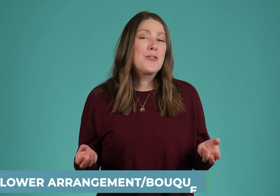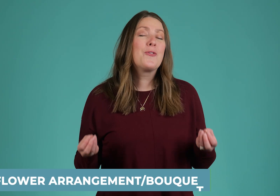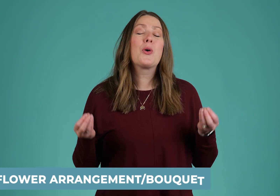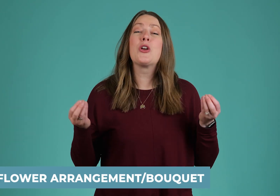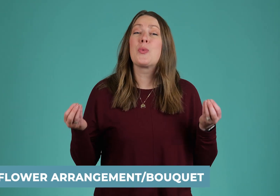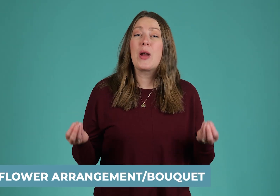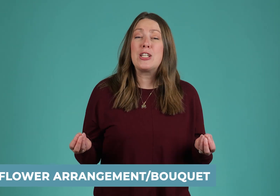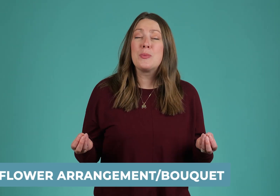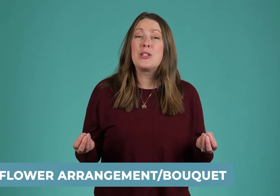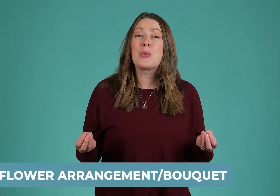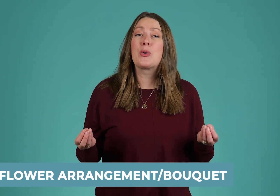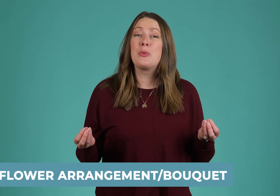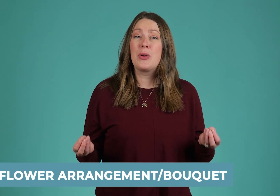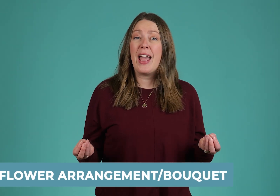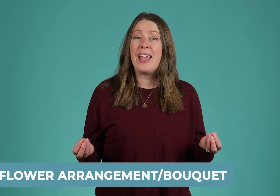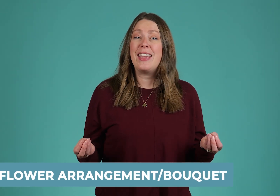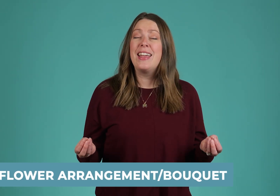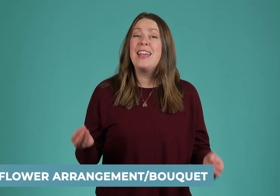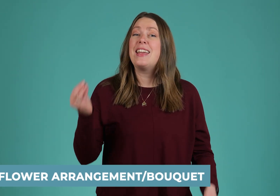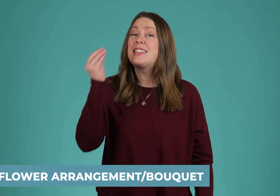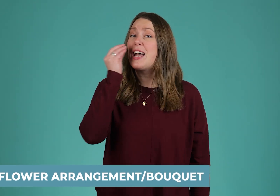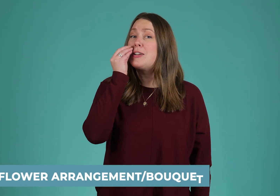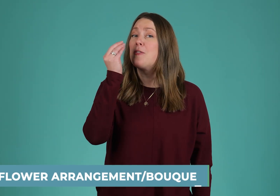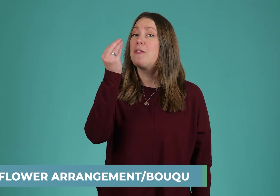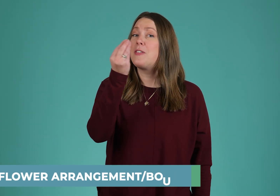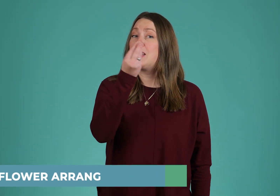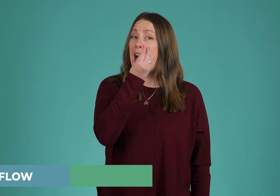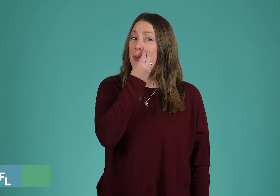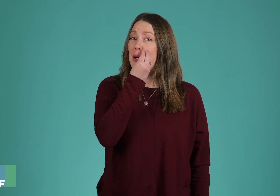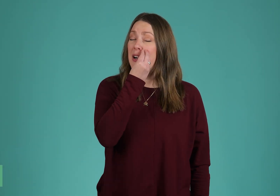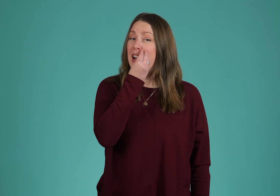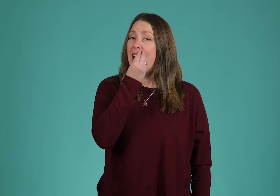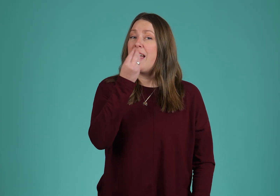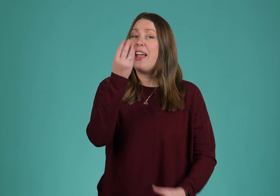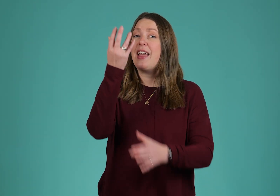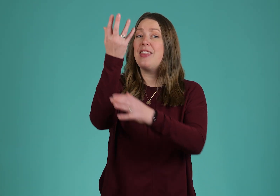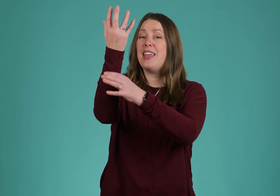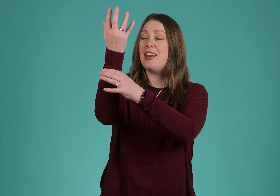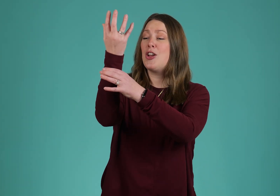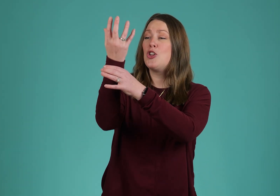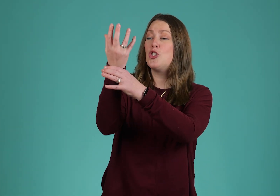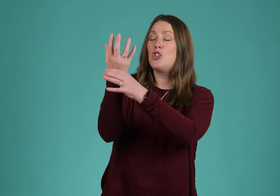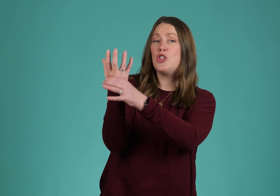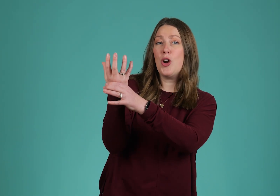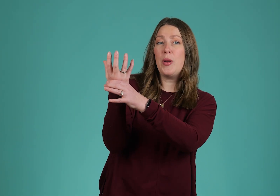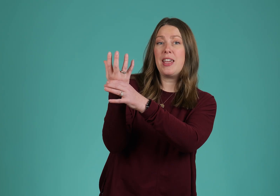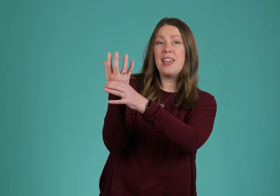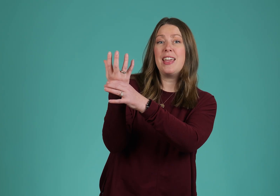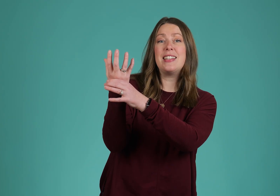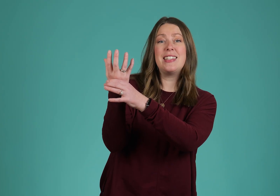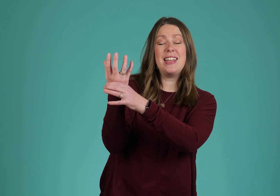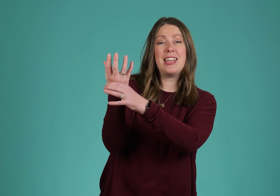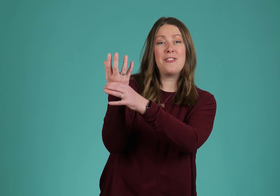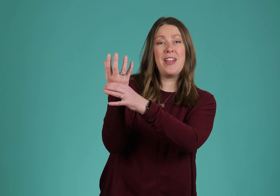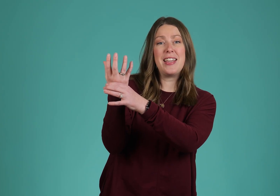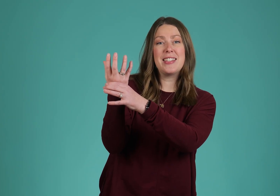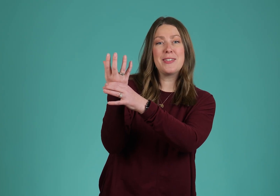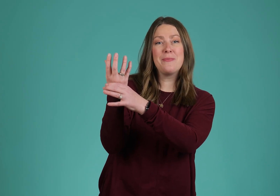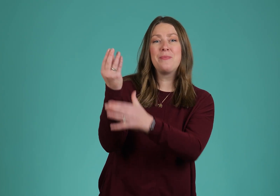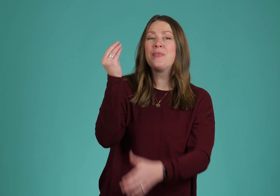for an arrangement or a bouquet is signed flower and then showing it's sitting in a vase.